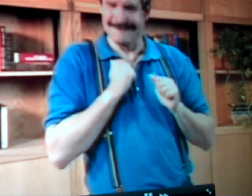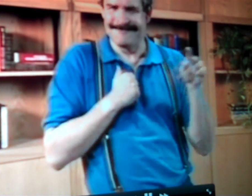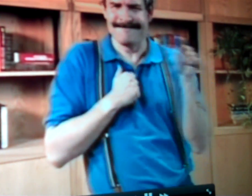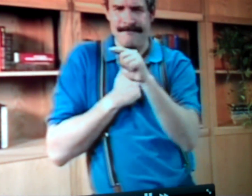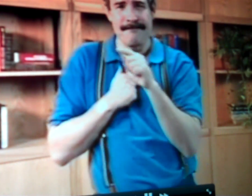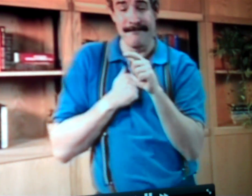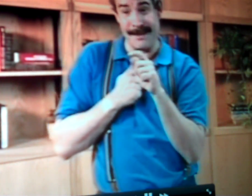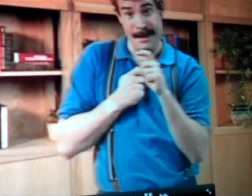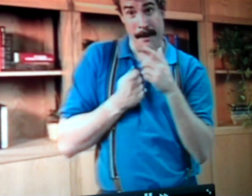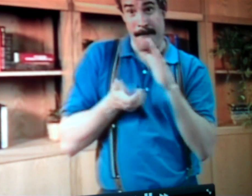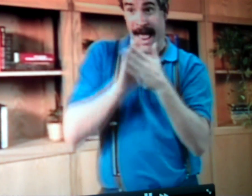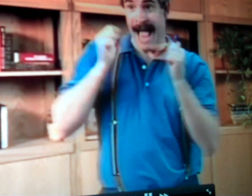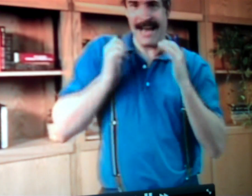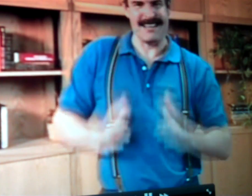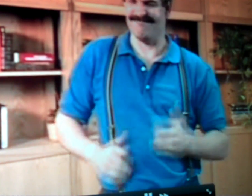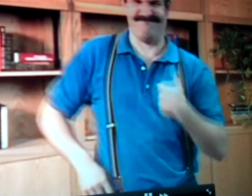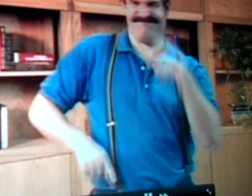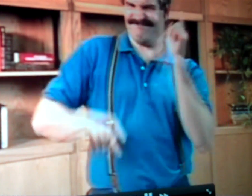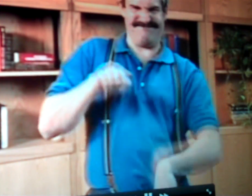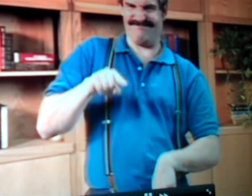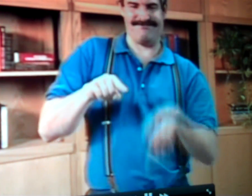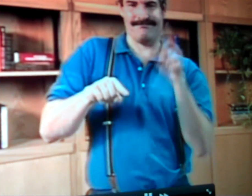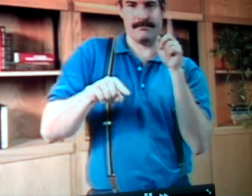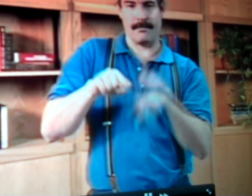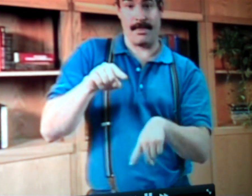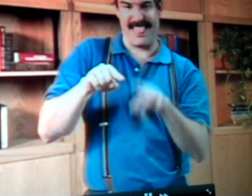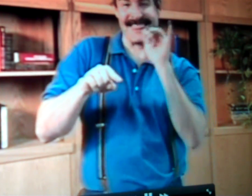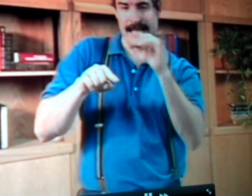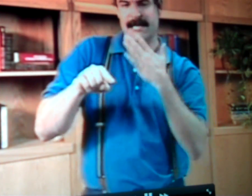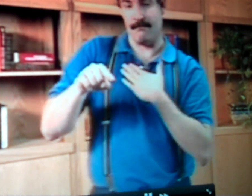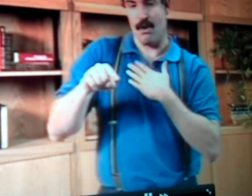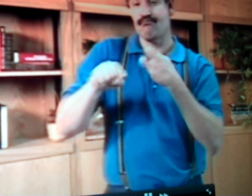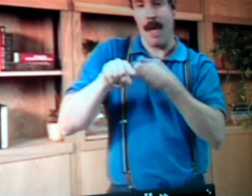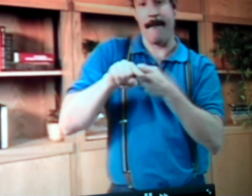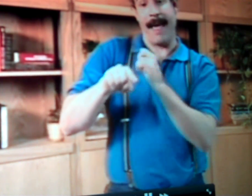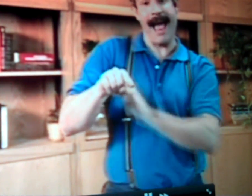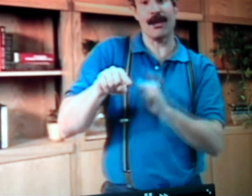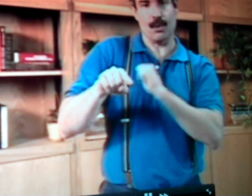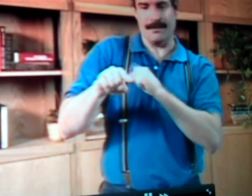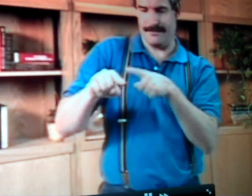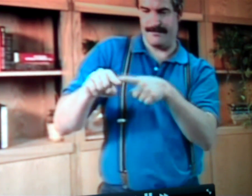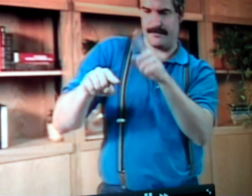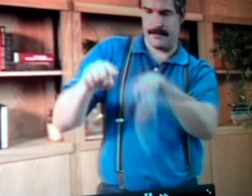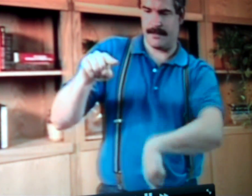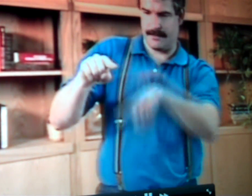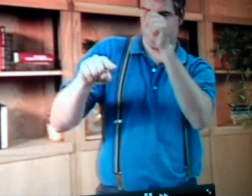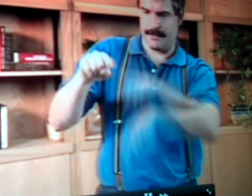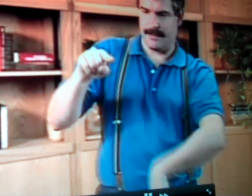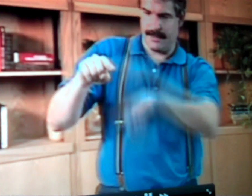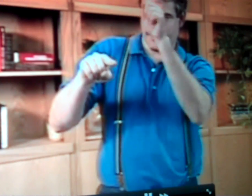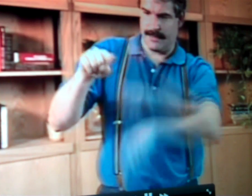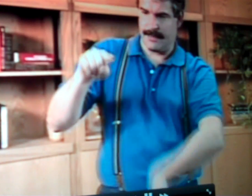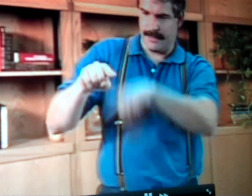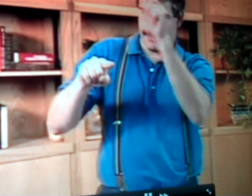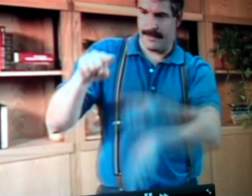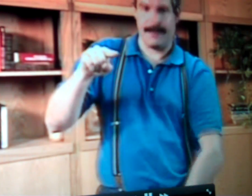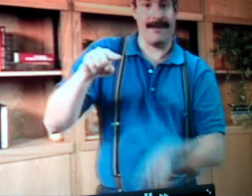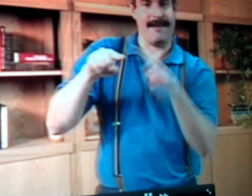and act, but I knew that I couldn't be an actor. But then I realized that